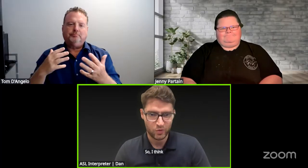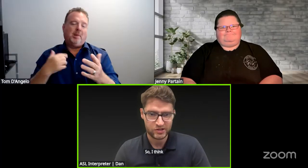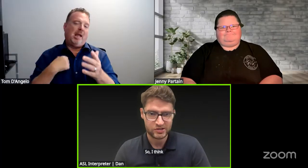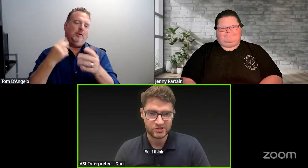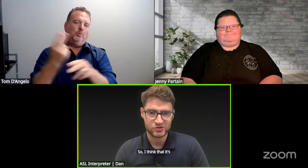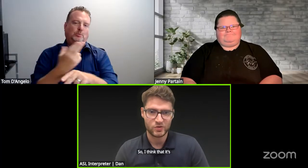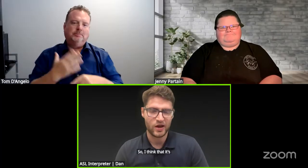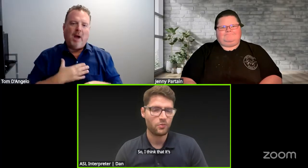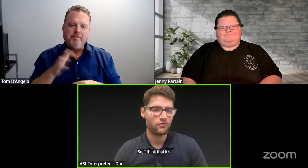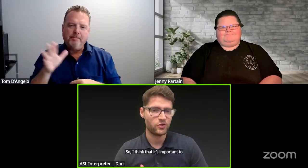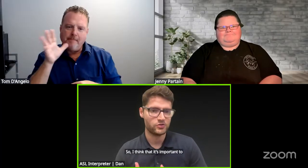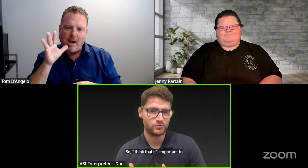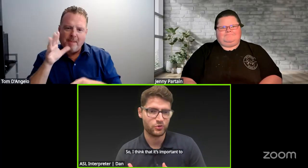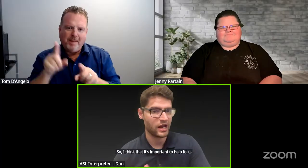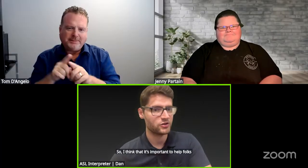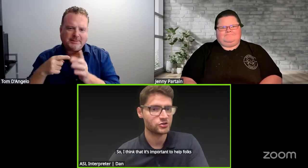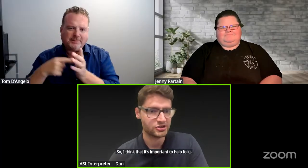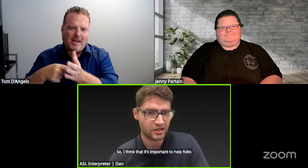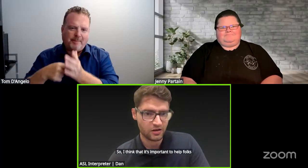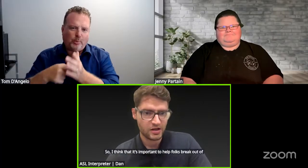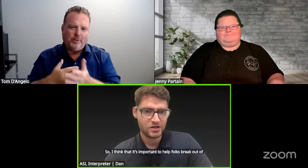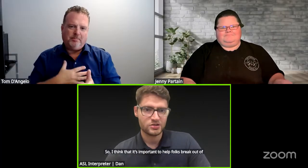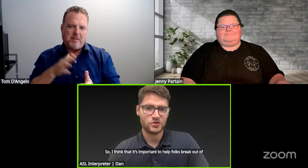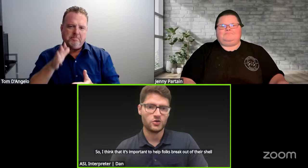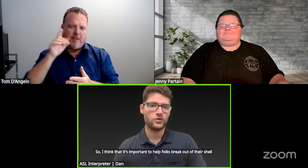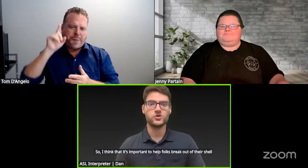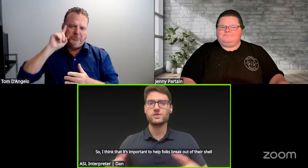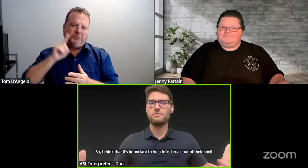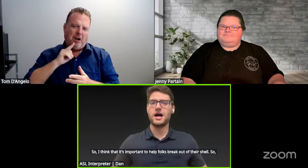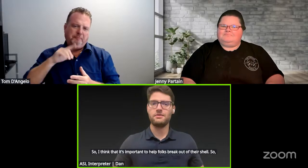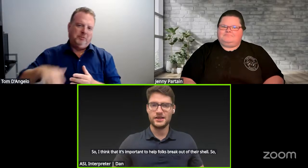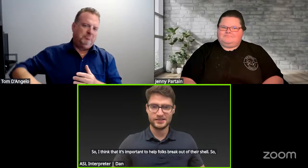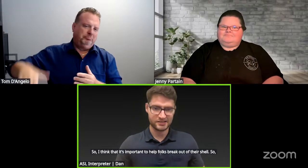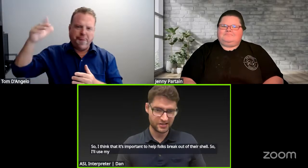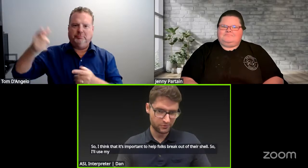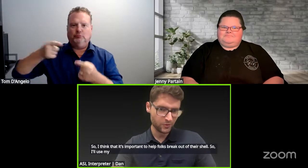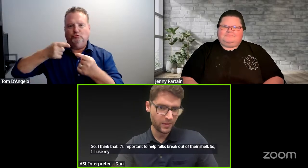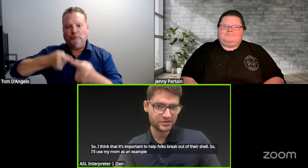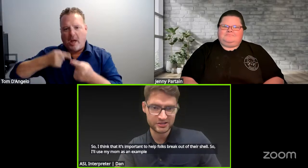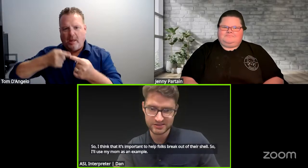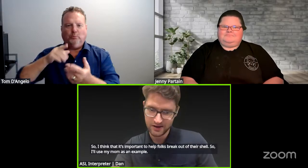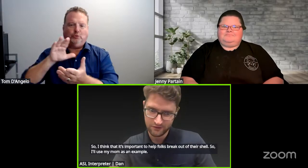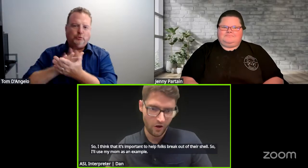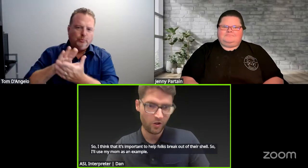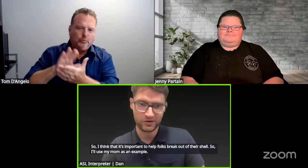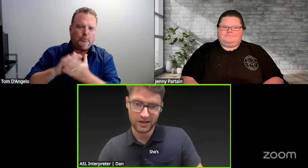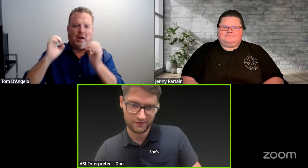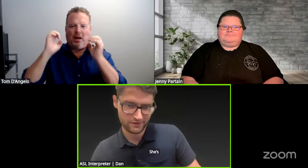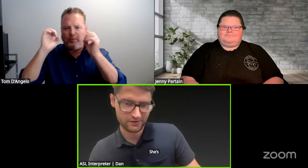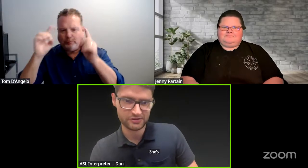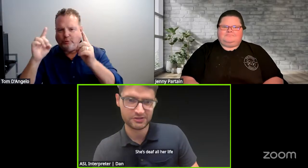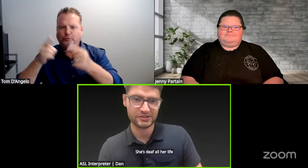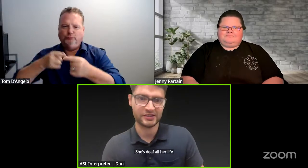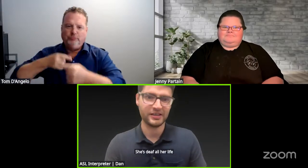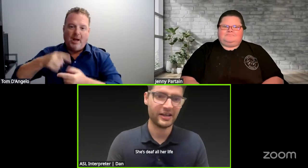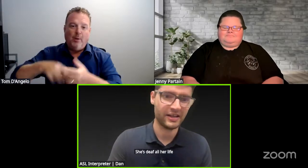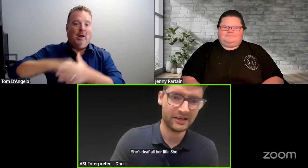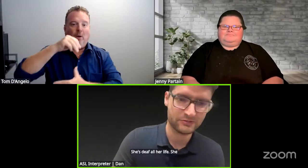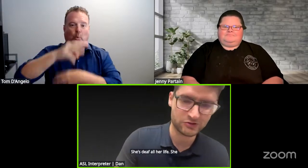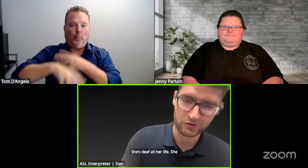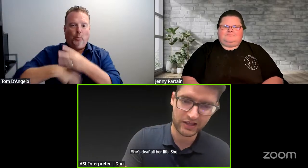it's important to help folks break out of their shell. So I'll use my mom as an example. She's deaf all her life.